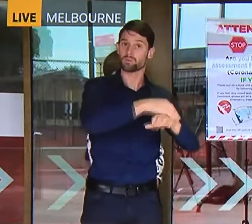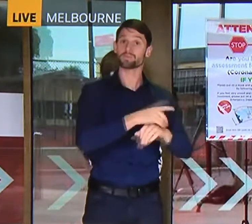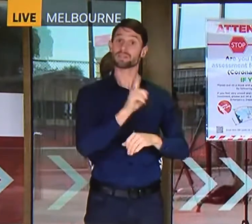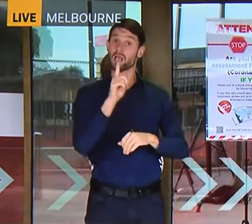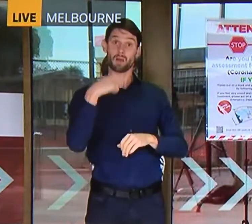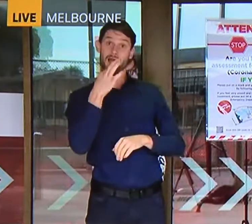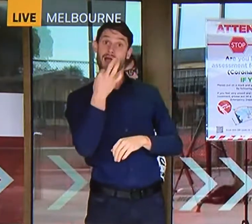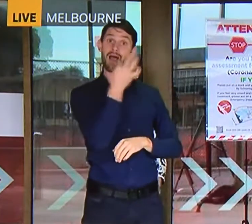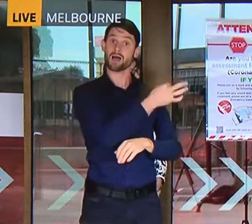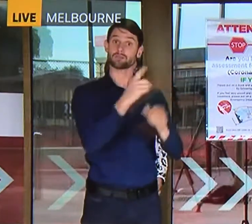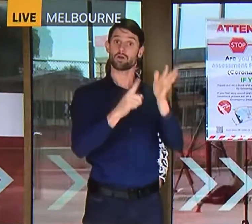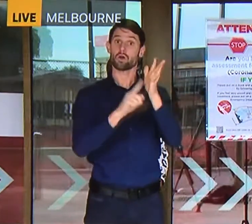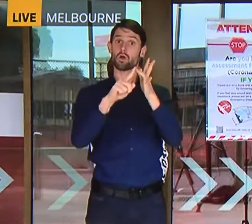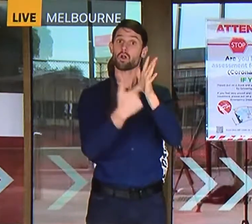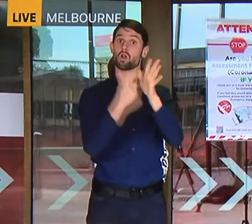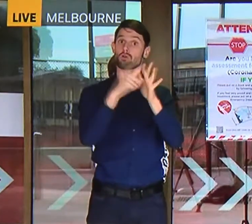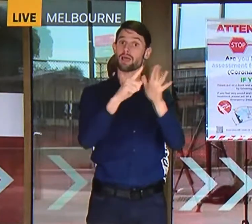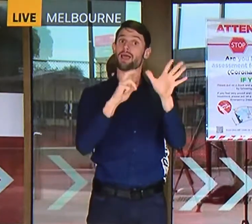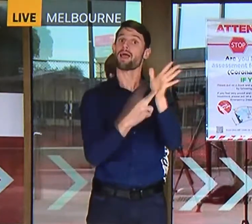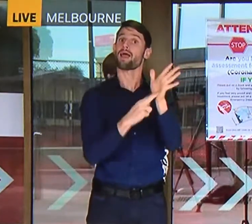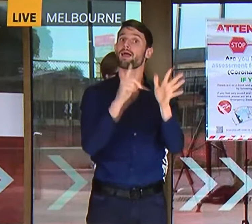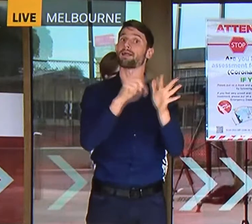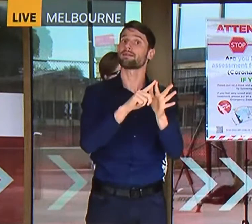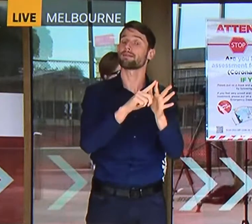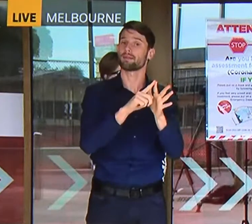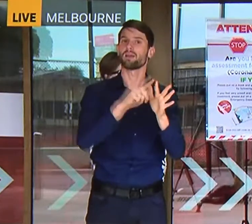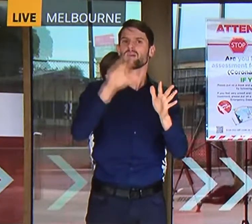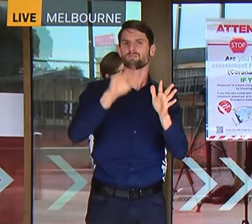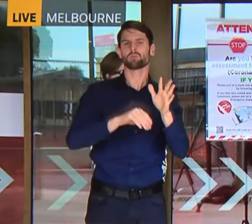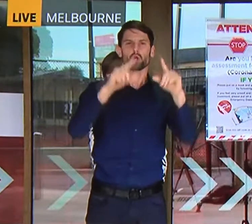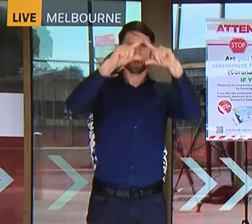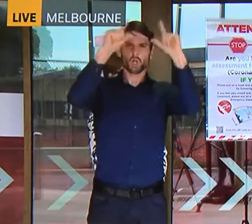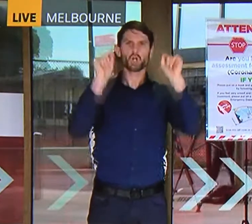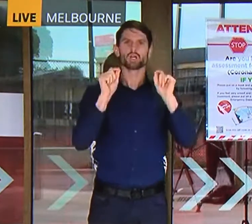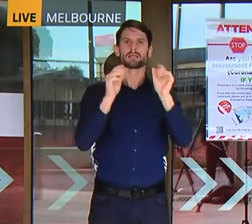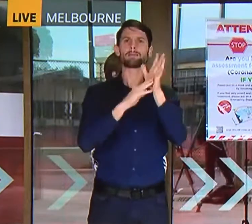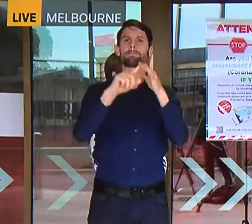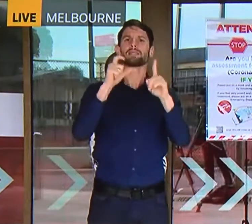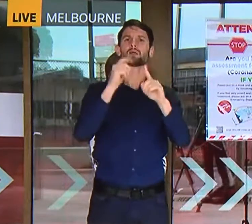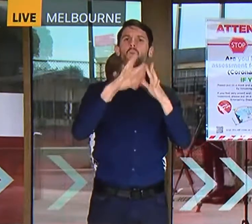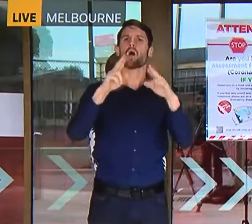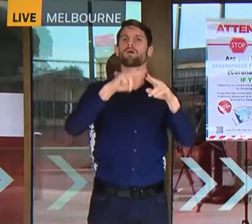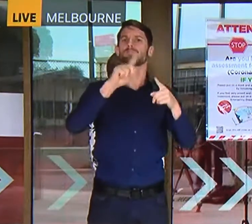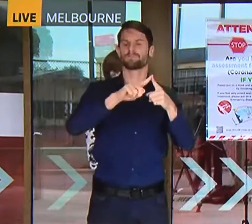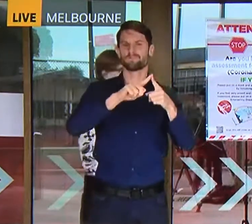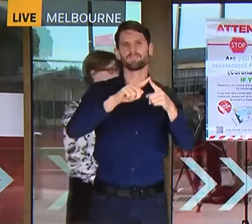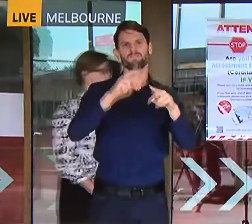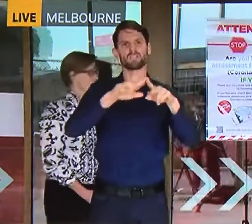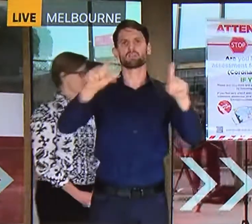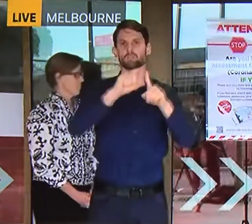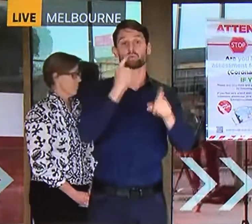the Australian Nursing and Midwifery Federation to make some remarks, and then Ken from Medcast. Laurie-Anne?